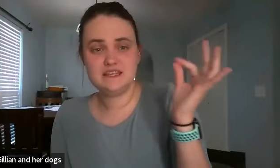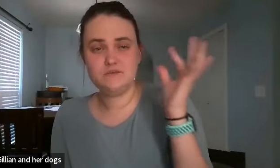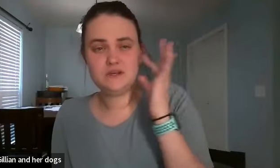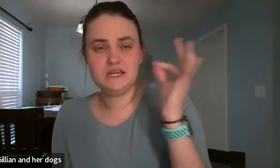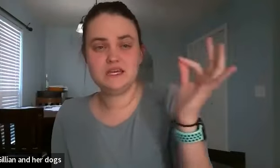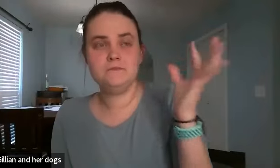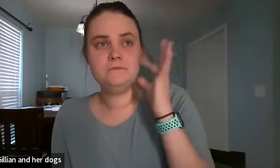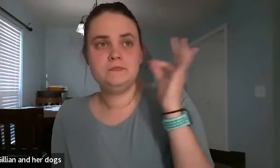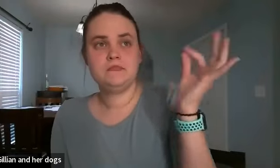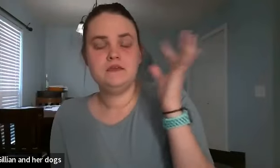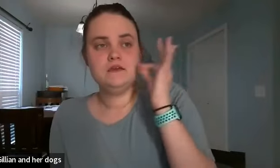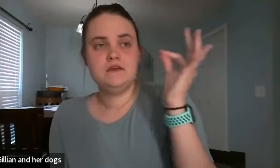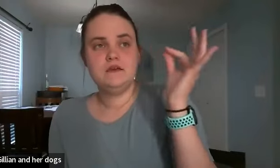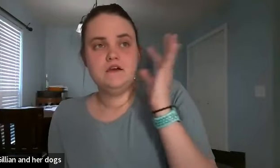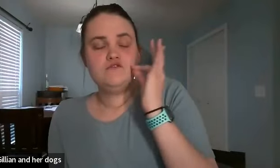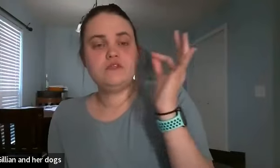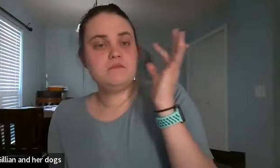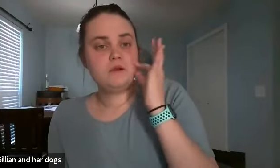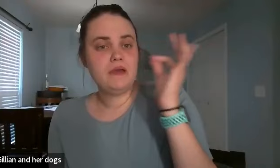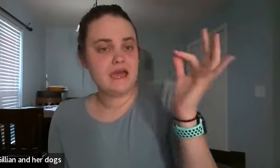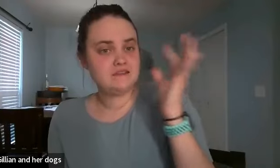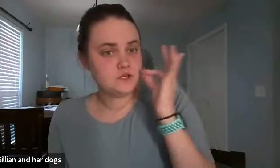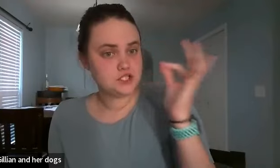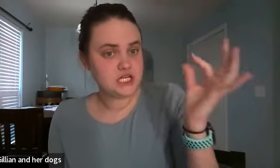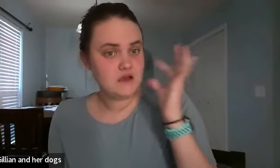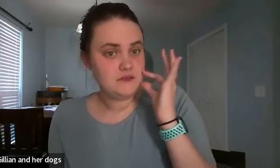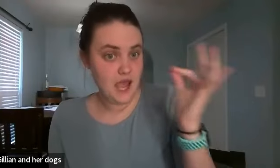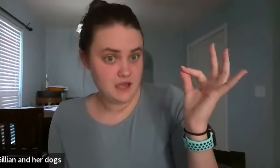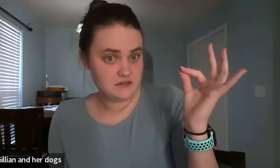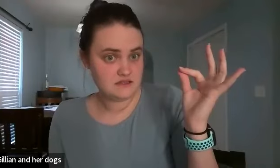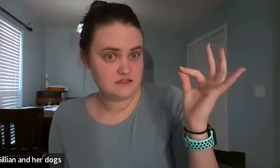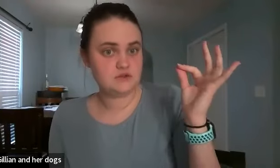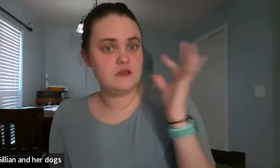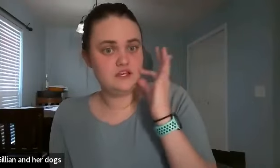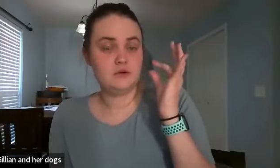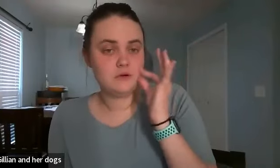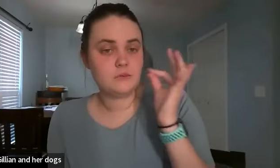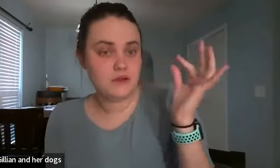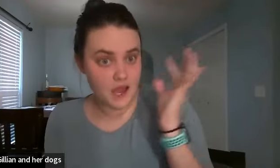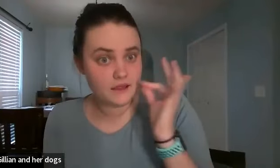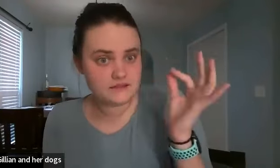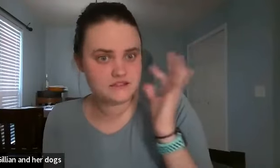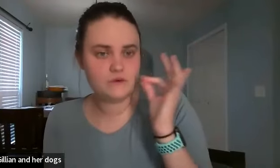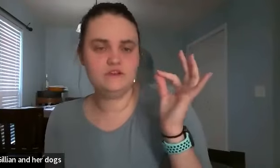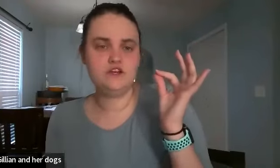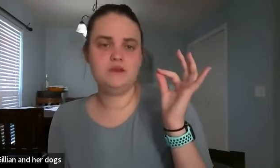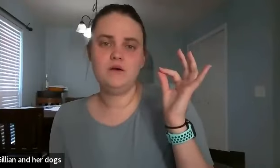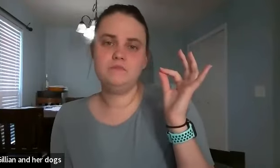like really for the more pet version of cat. So like, our normal cats. So, we call